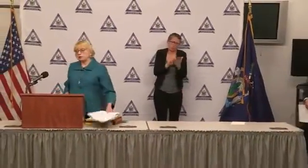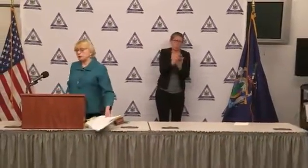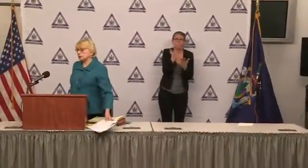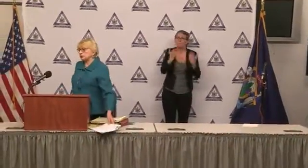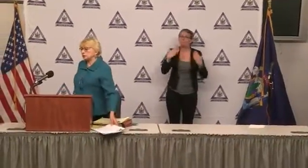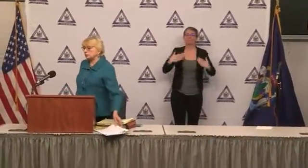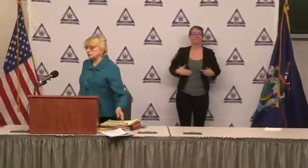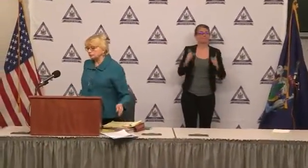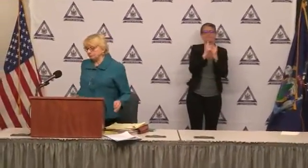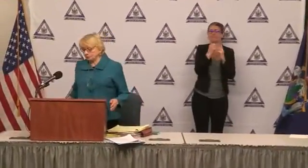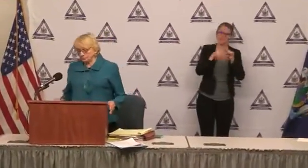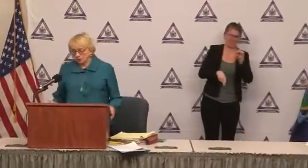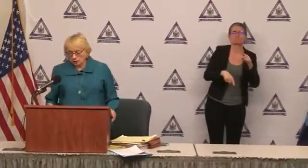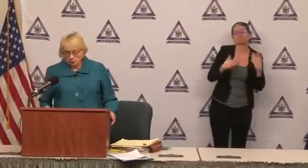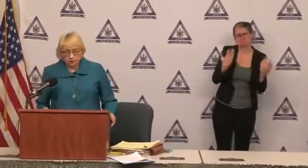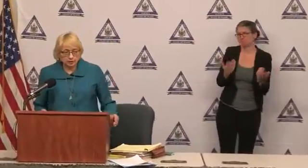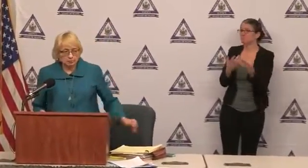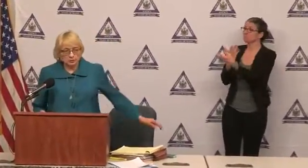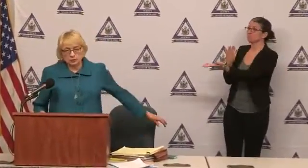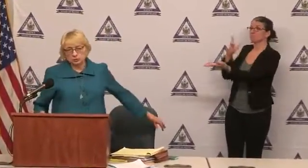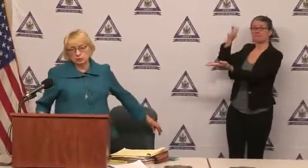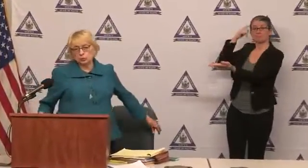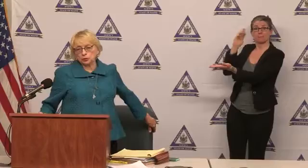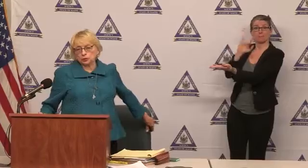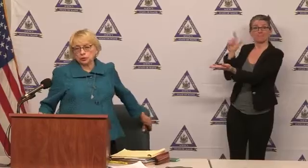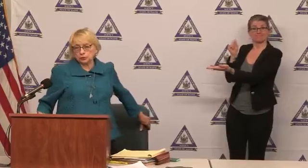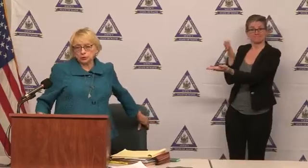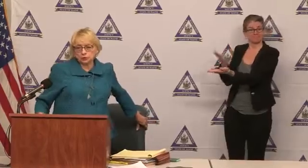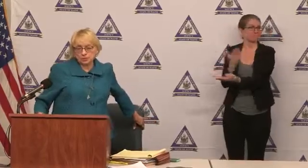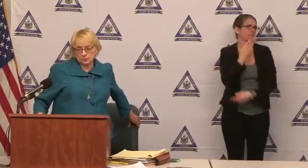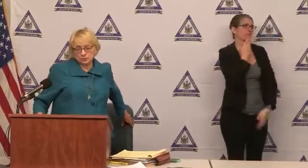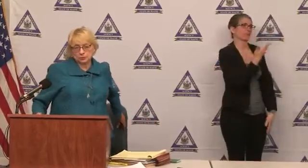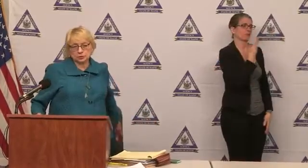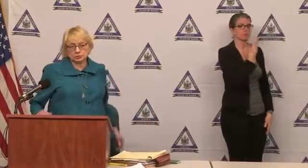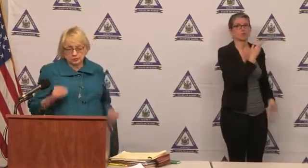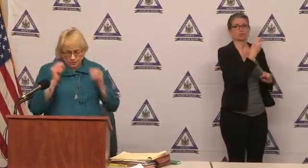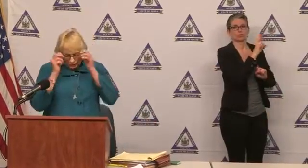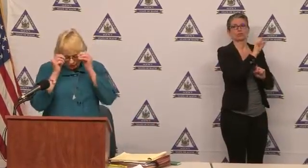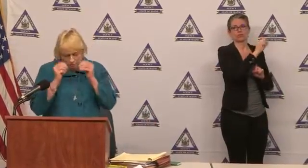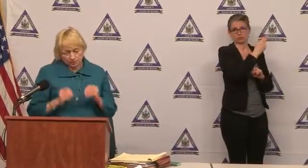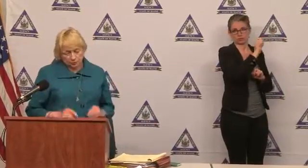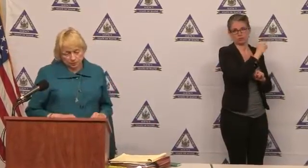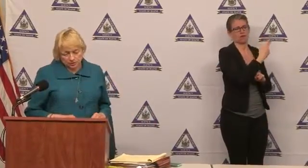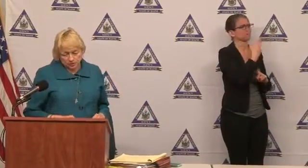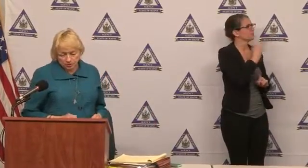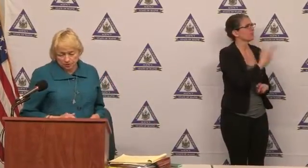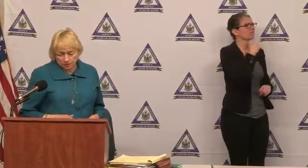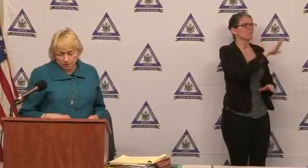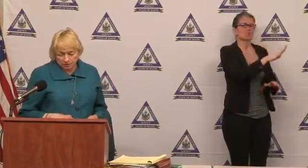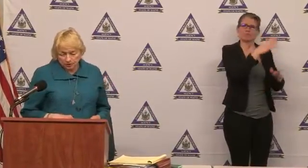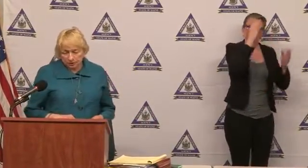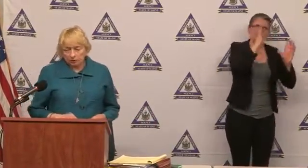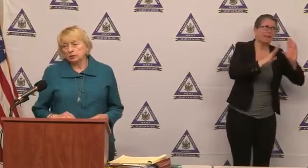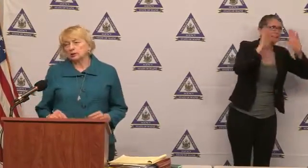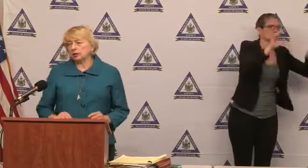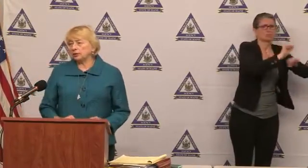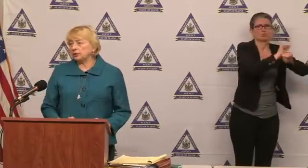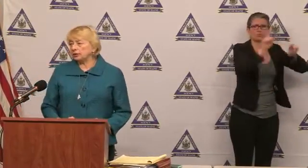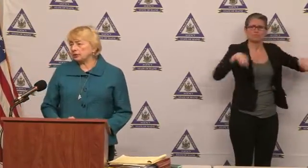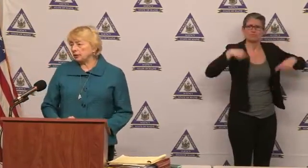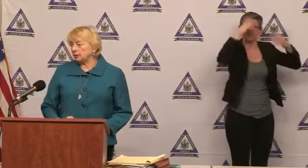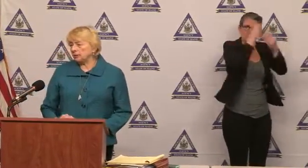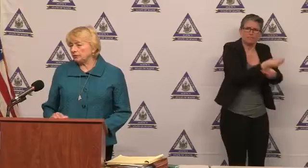Thank you, Dr. Shaw. Thank you for the incredible work you and your office are doing in recent weeks, especially